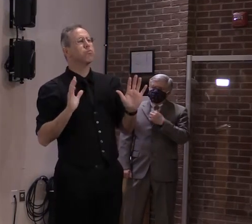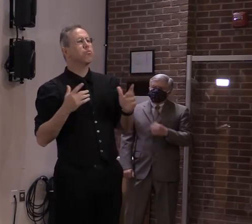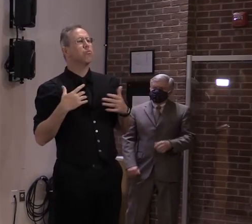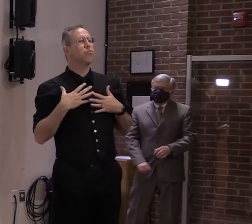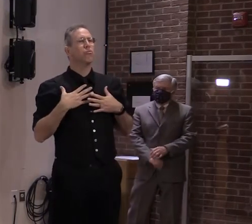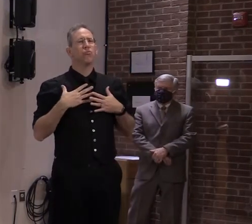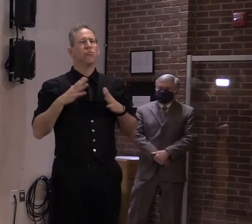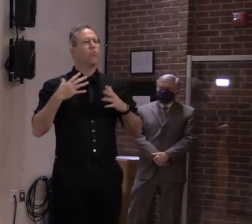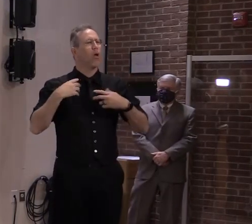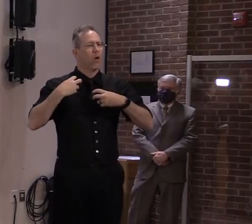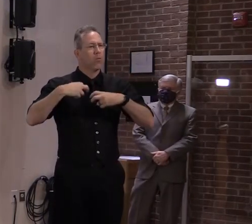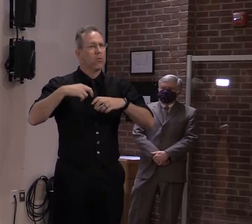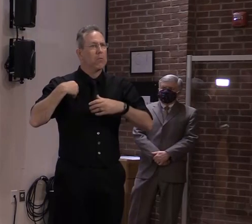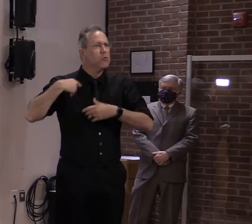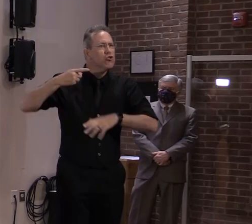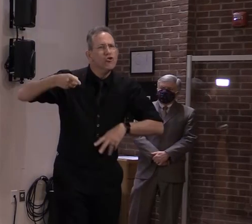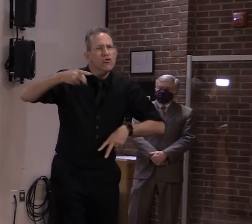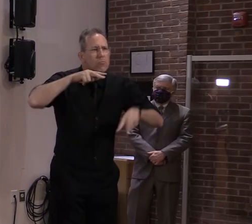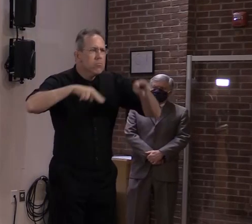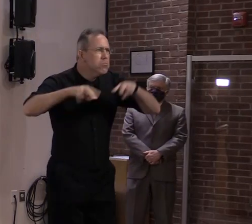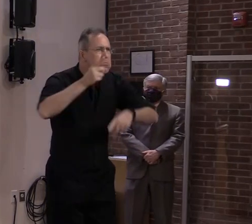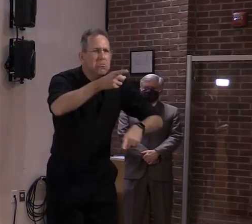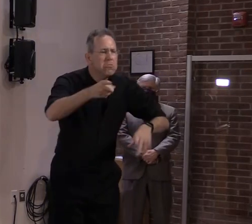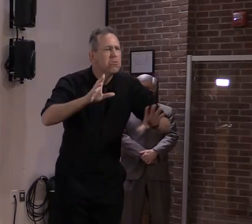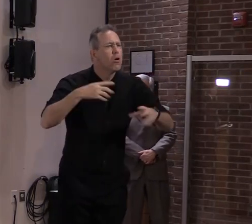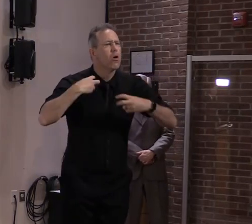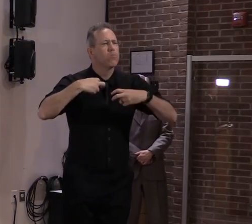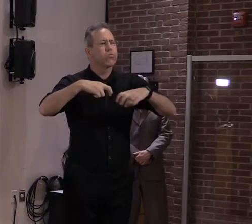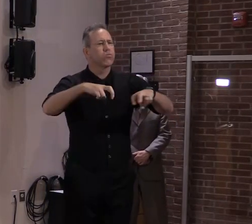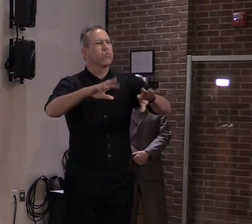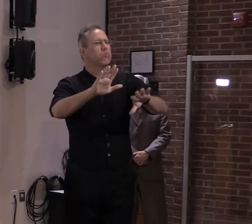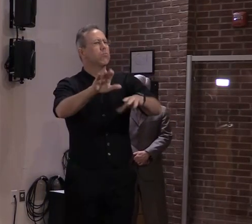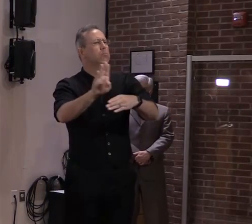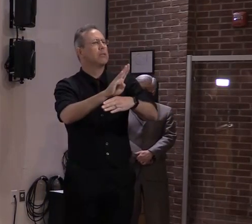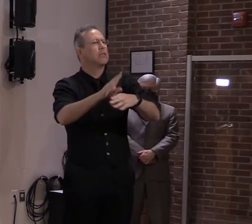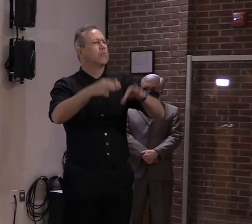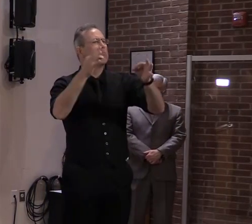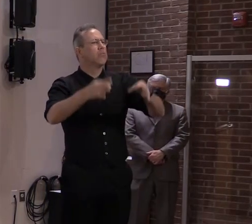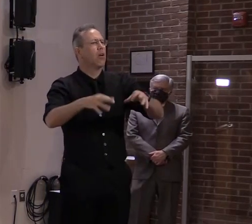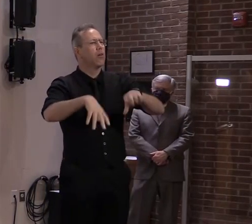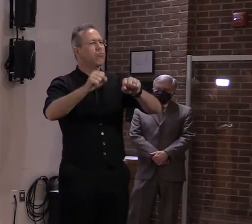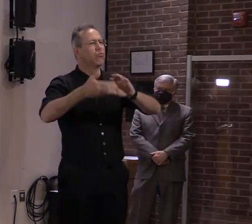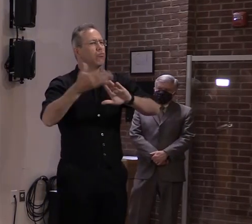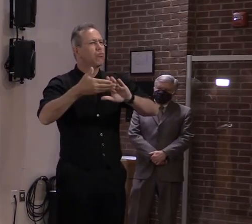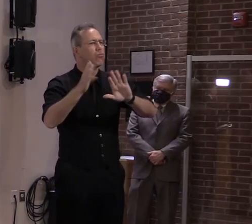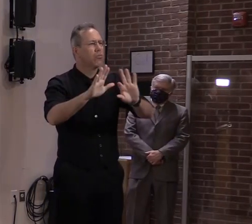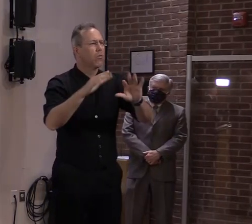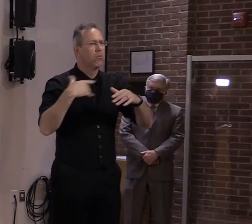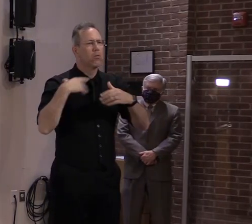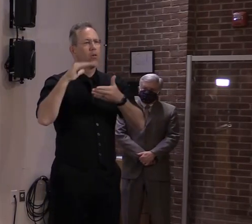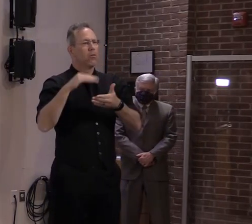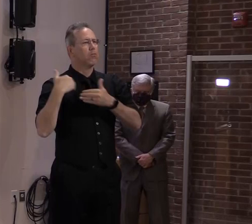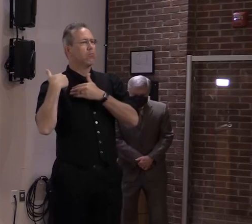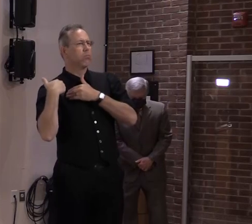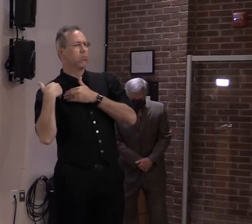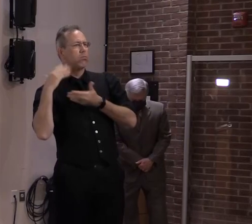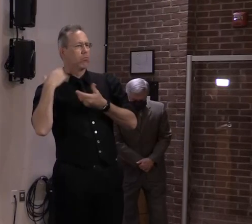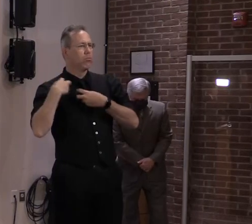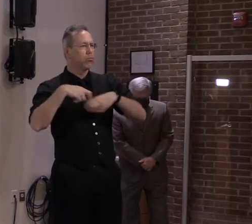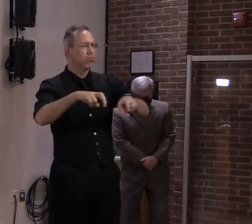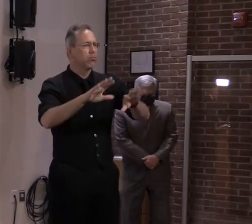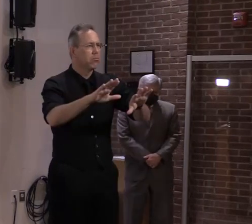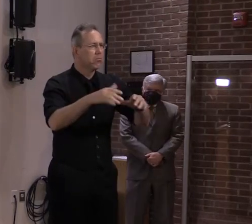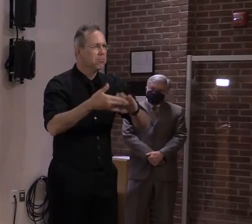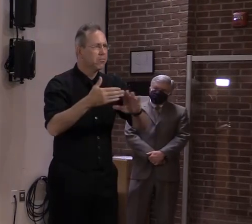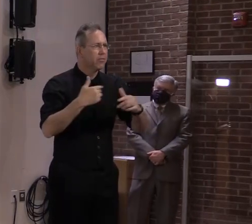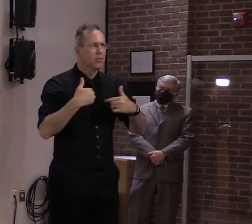that, where we have to take self-responsibility. We're going to have to take responsibility for our actions and what we do to protect ourselves and our families